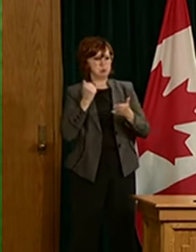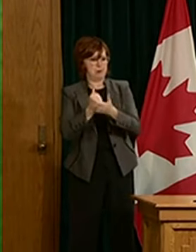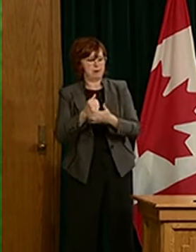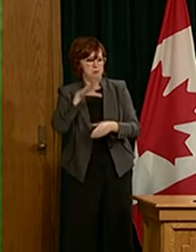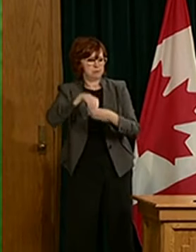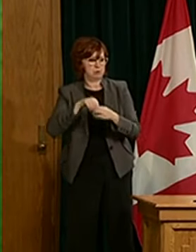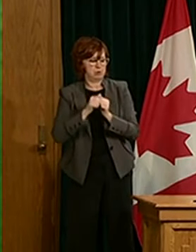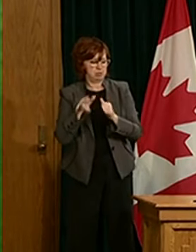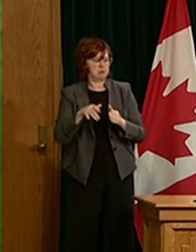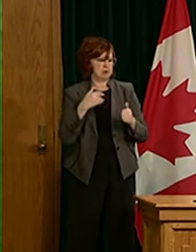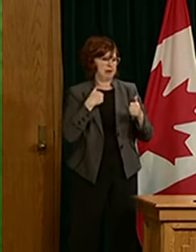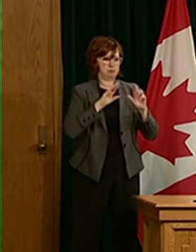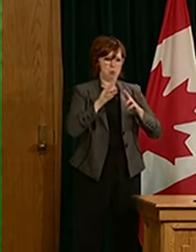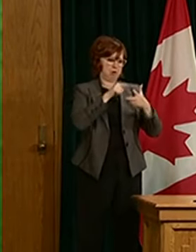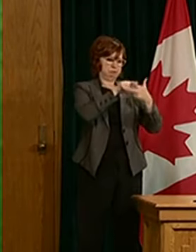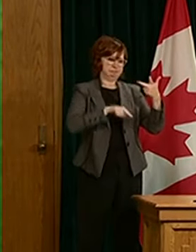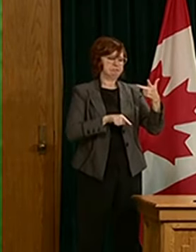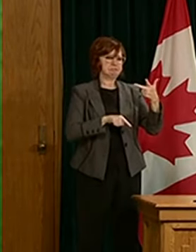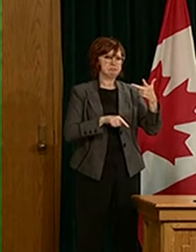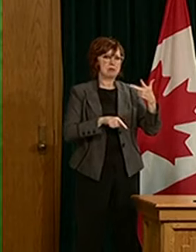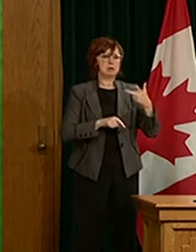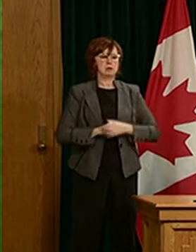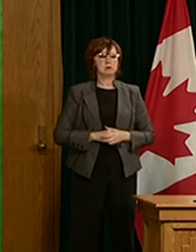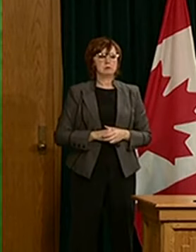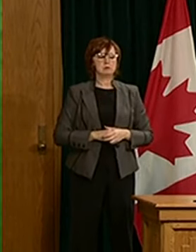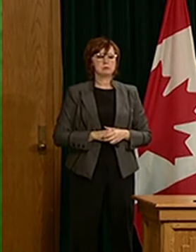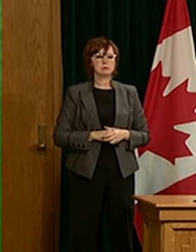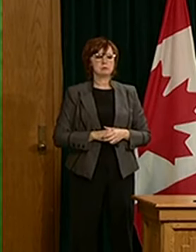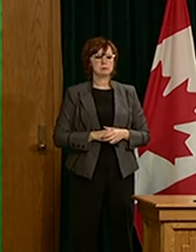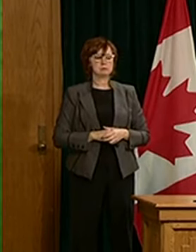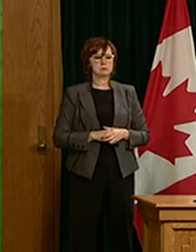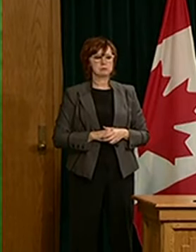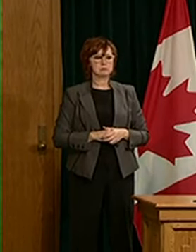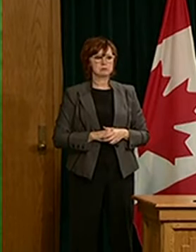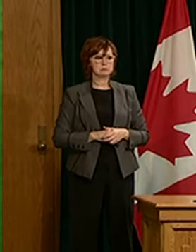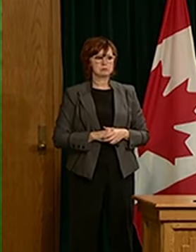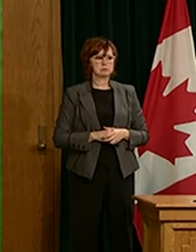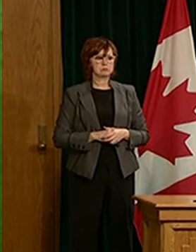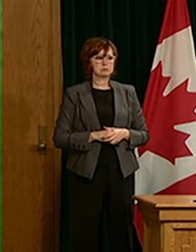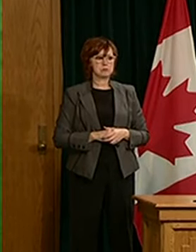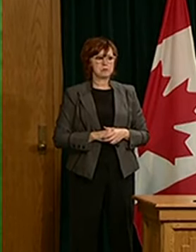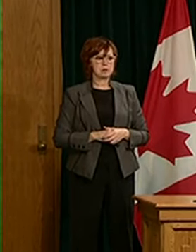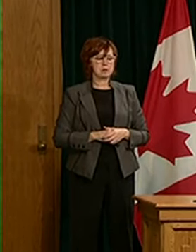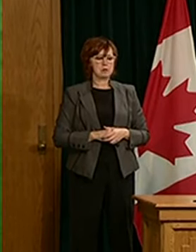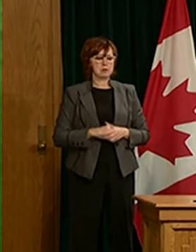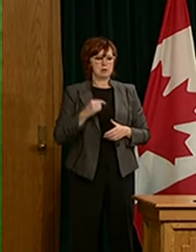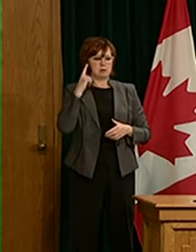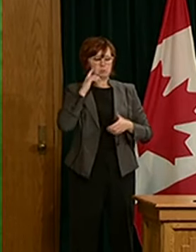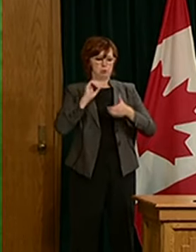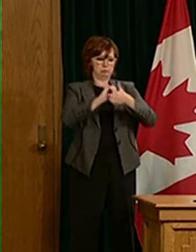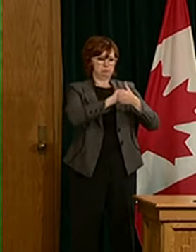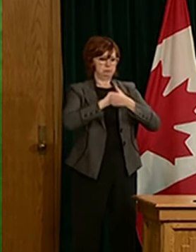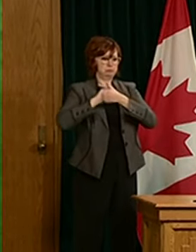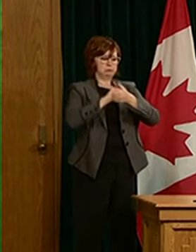parts of the strategies of a comprehensive community surge capacity plan as well.